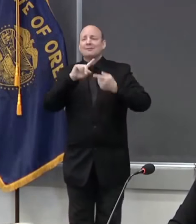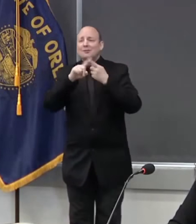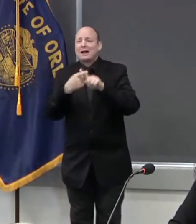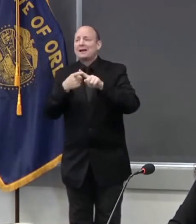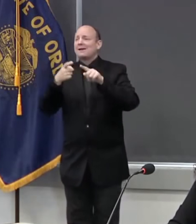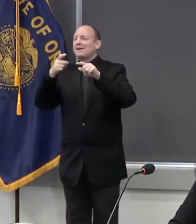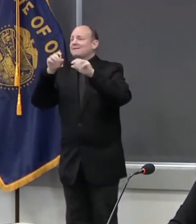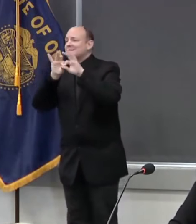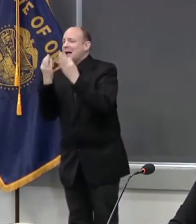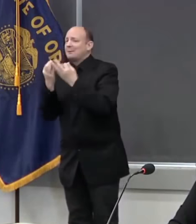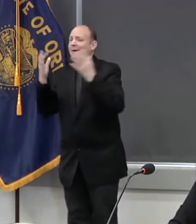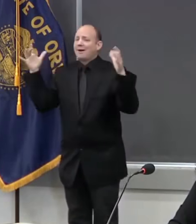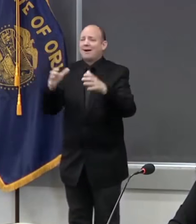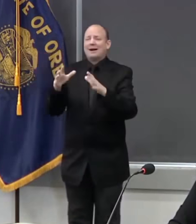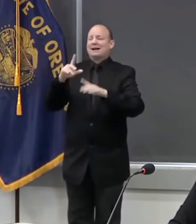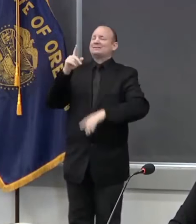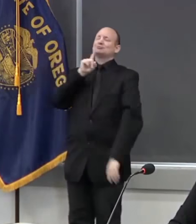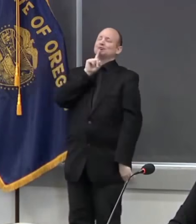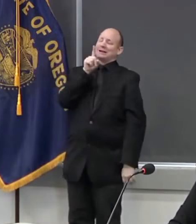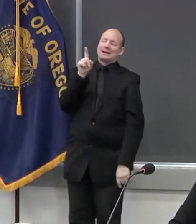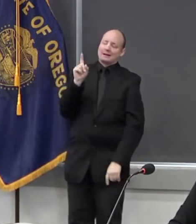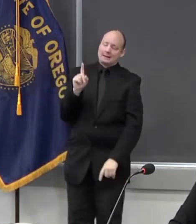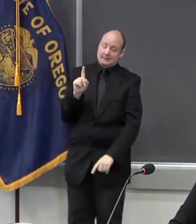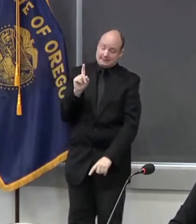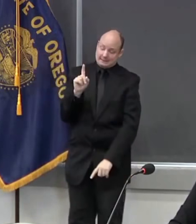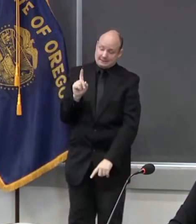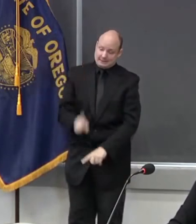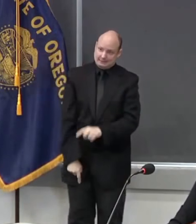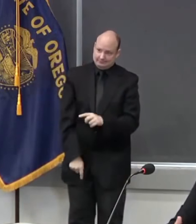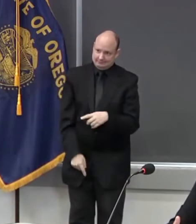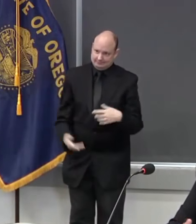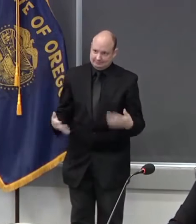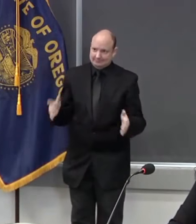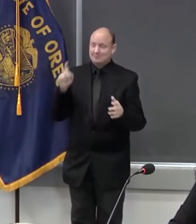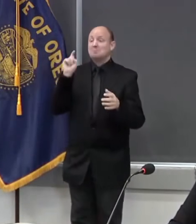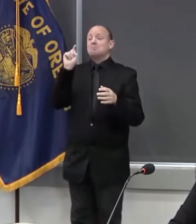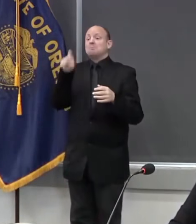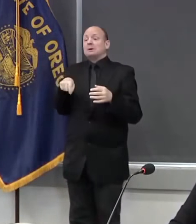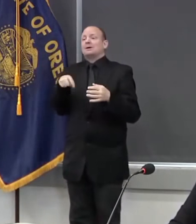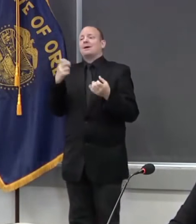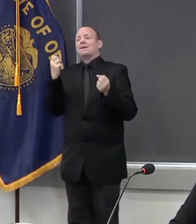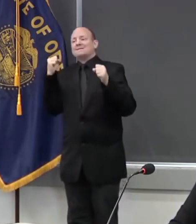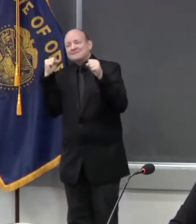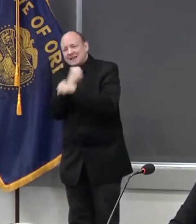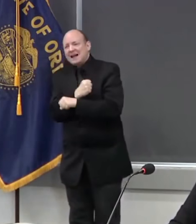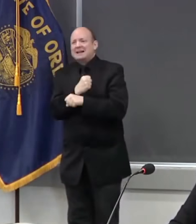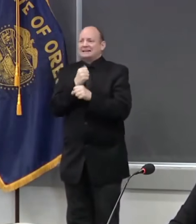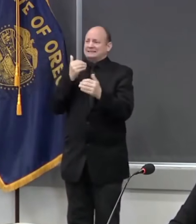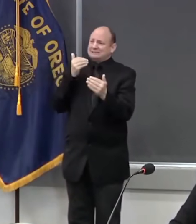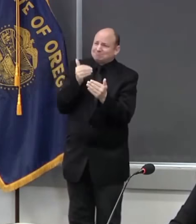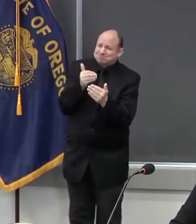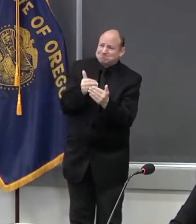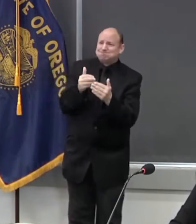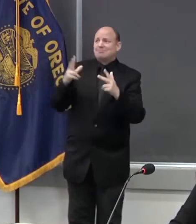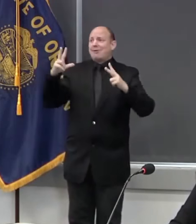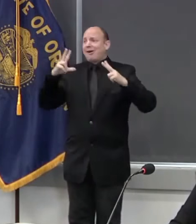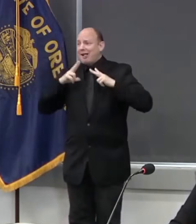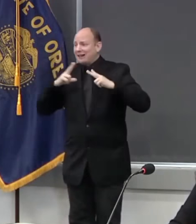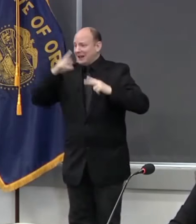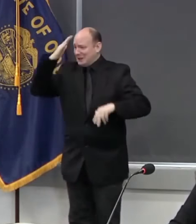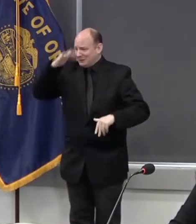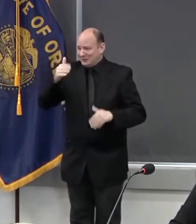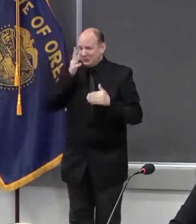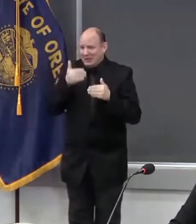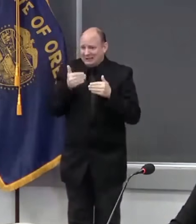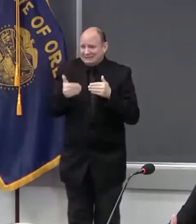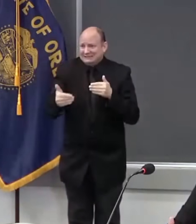is not the time that we can give into the fight against COVID-19. And as we enter the holiday season, this pause is a good time for all of